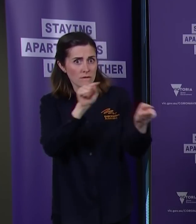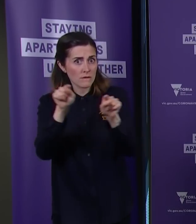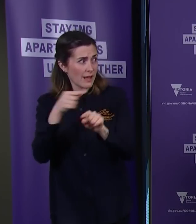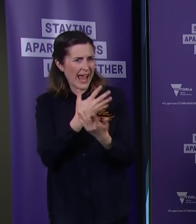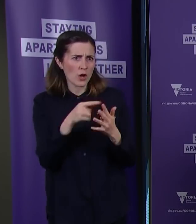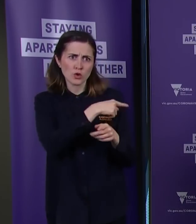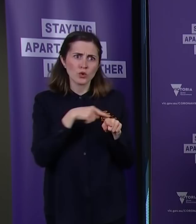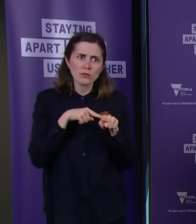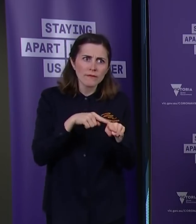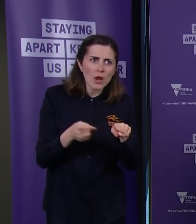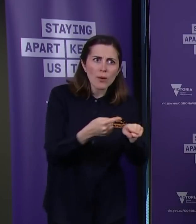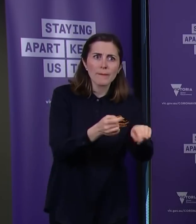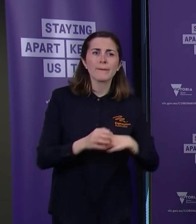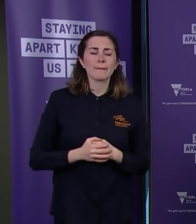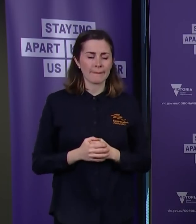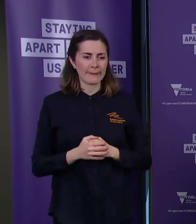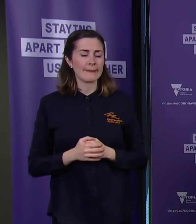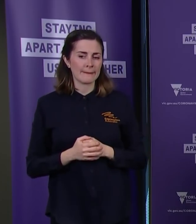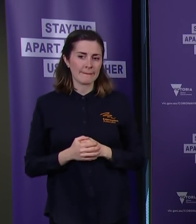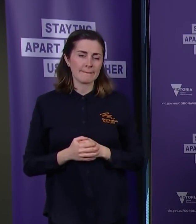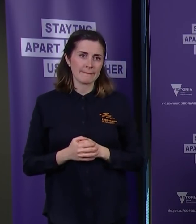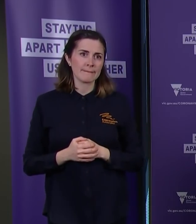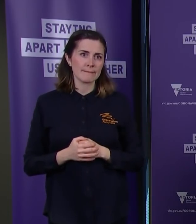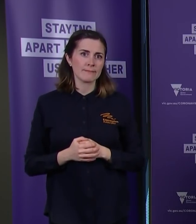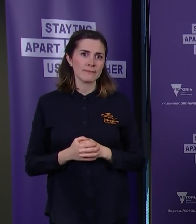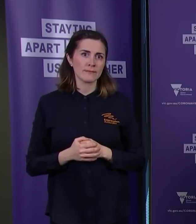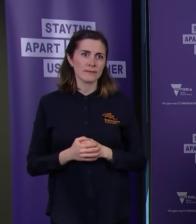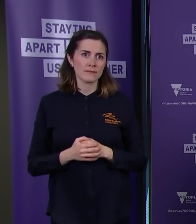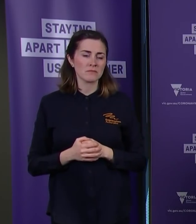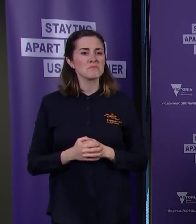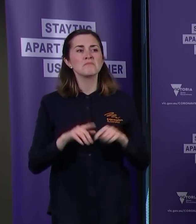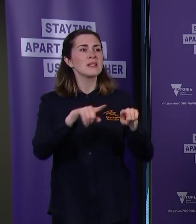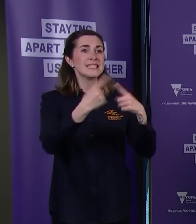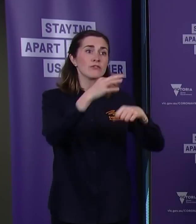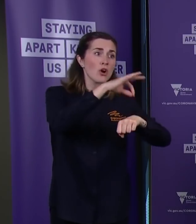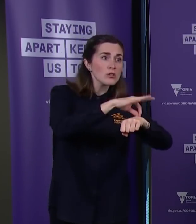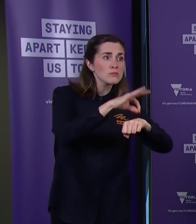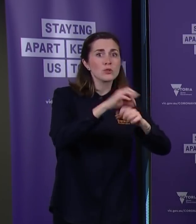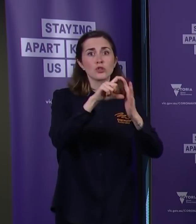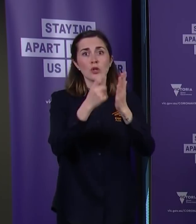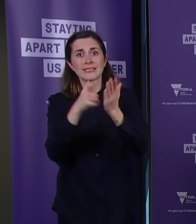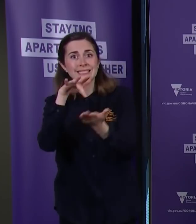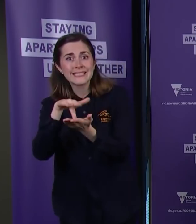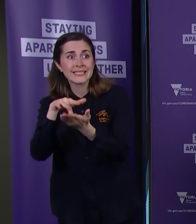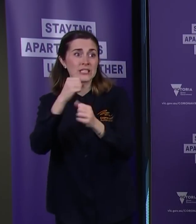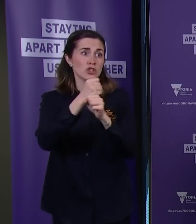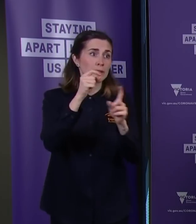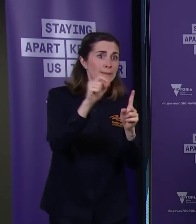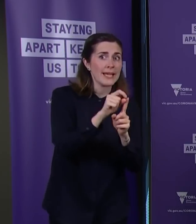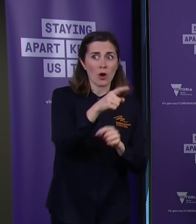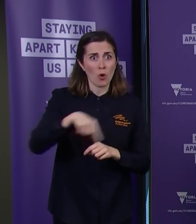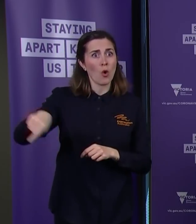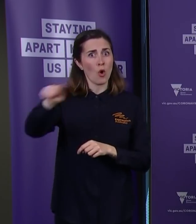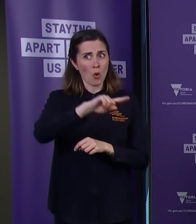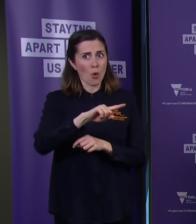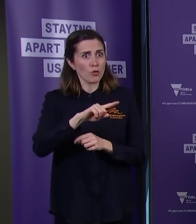course. Healthcare workers and their representative organisations rightly take a really important interest in